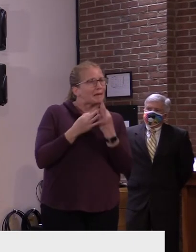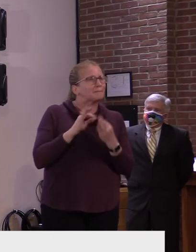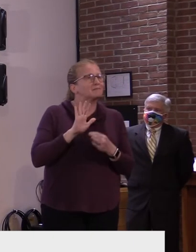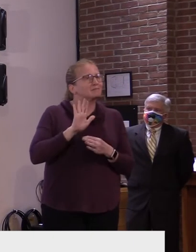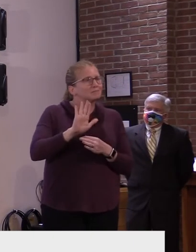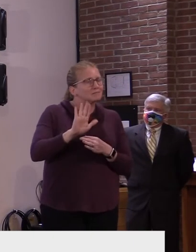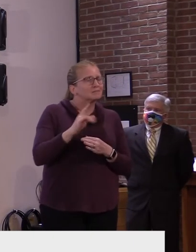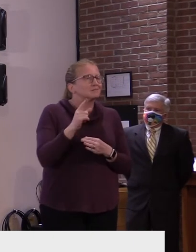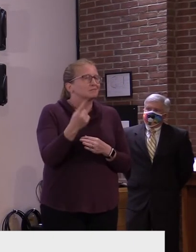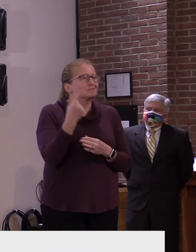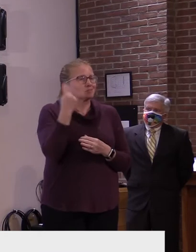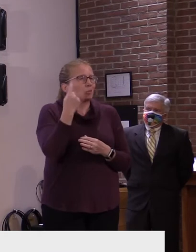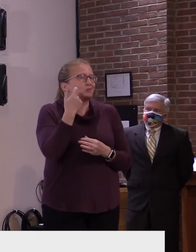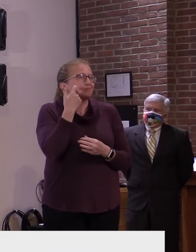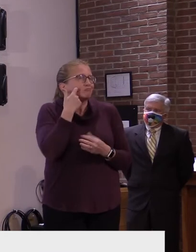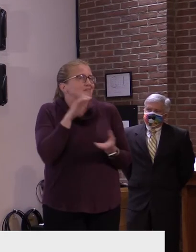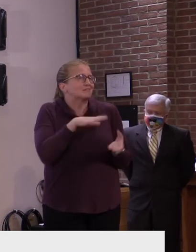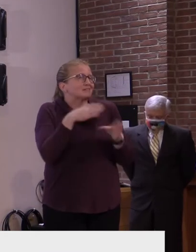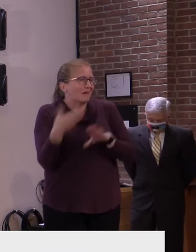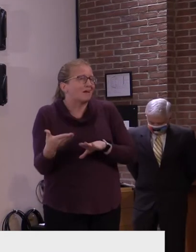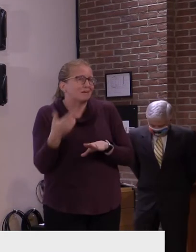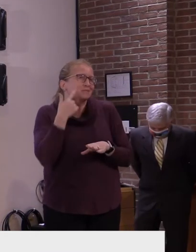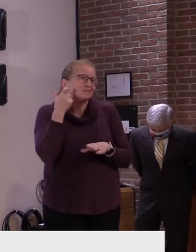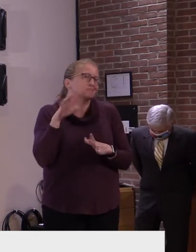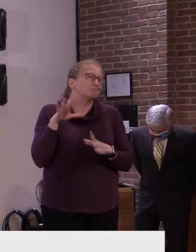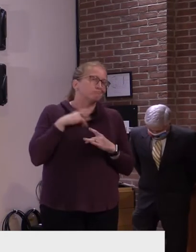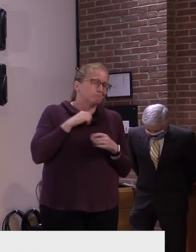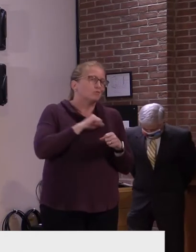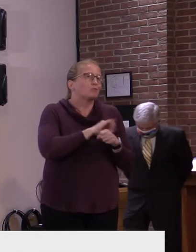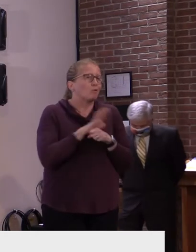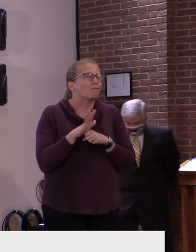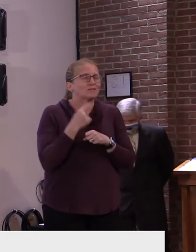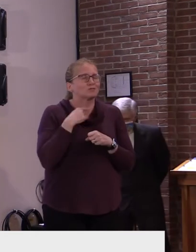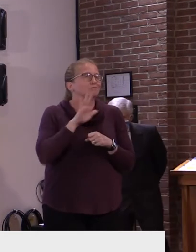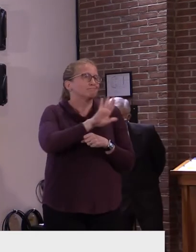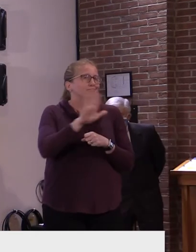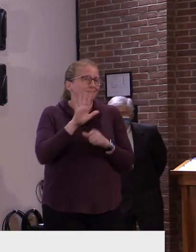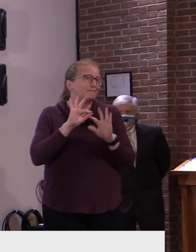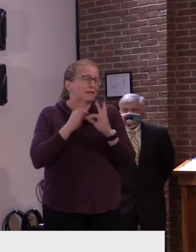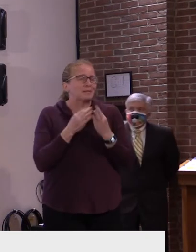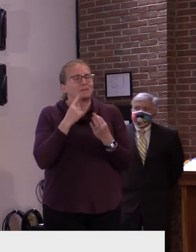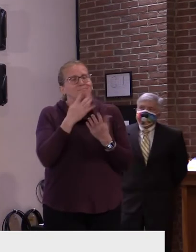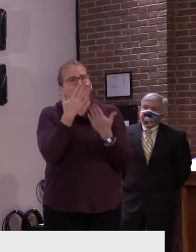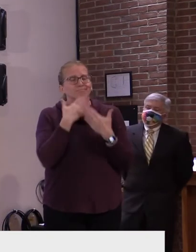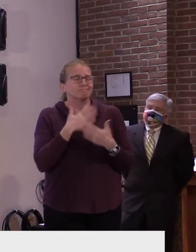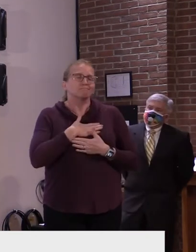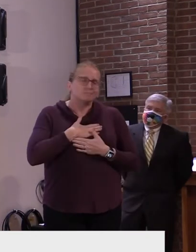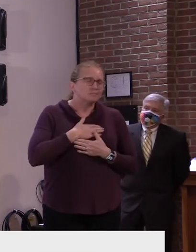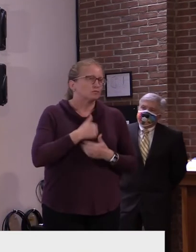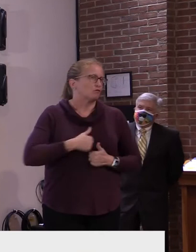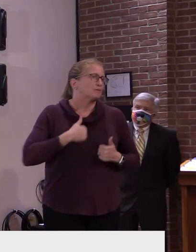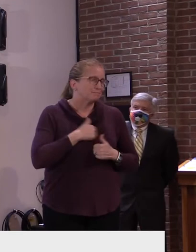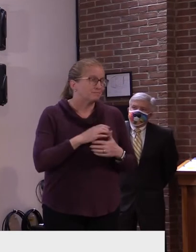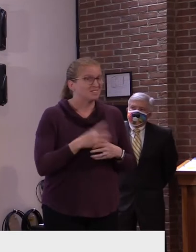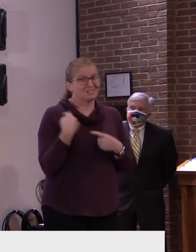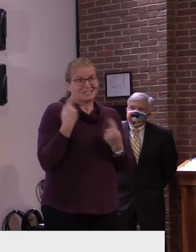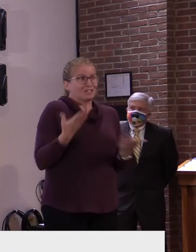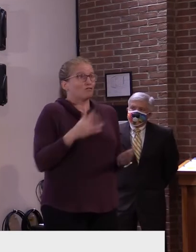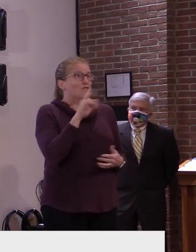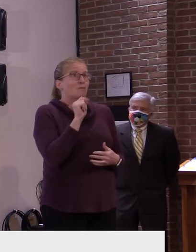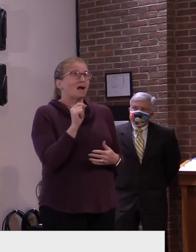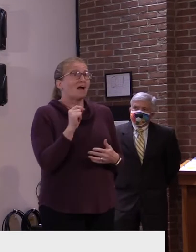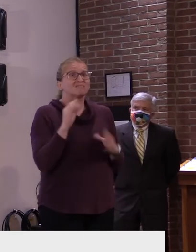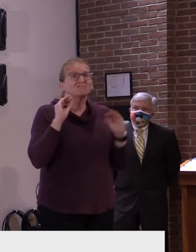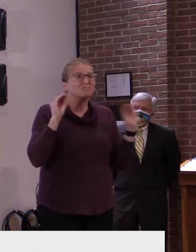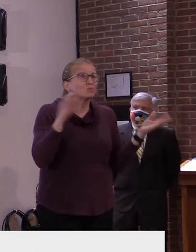death was associated with covet 19. in vermont we've been spared from having to report such news for the past three